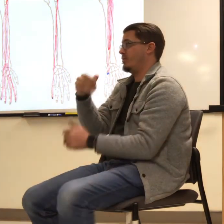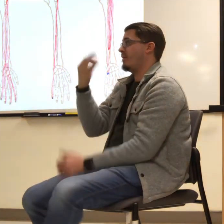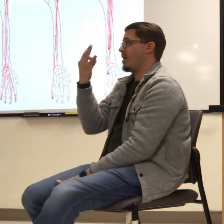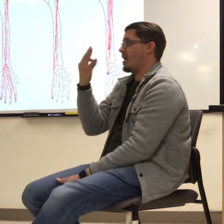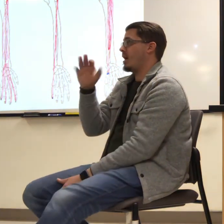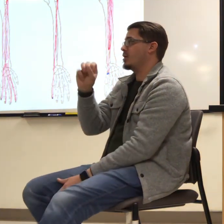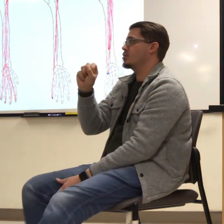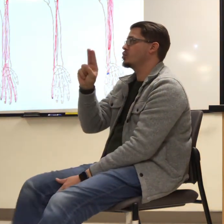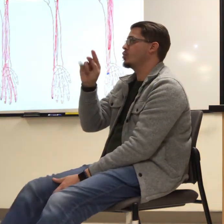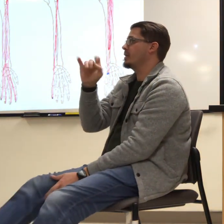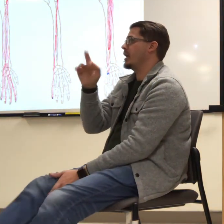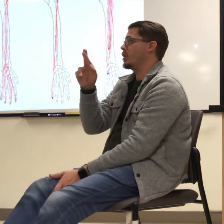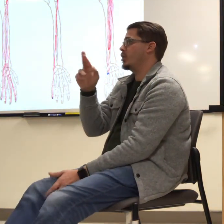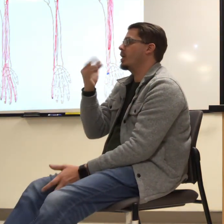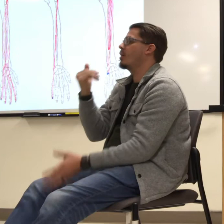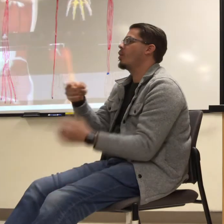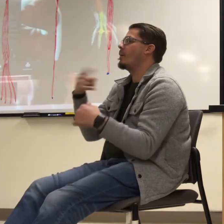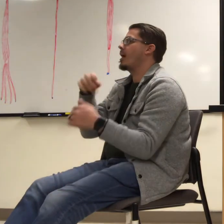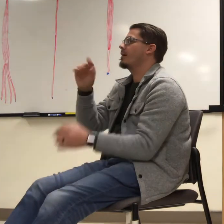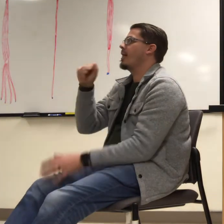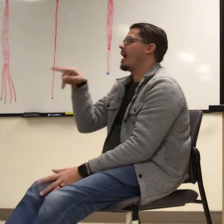And going back to the app,